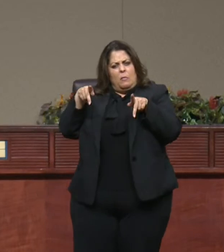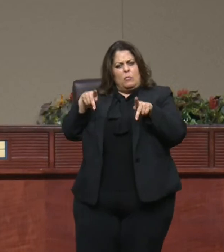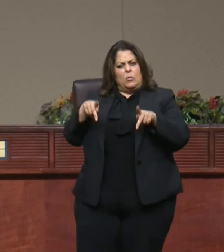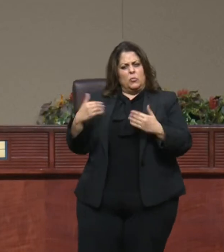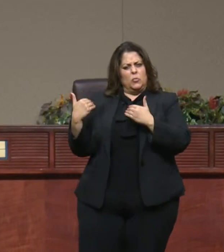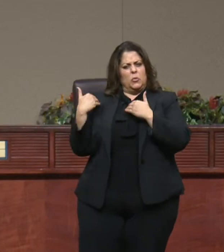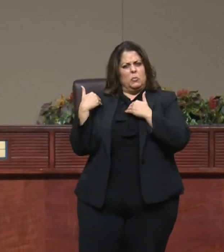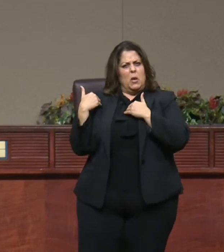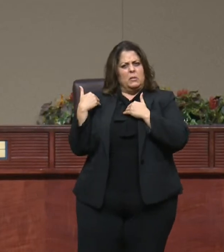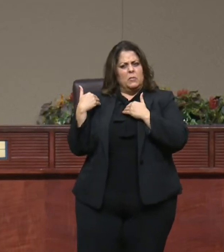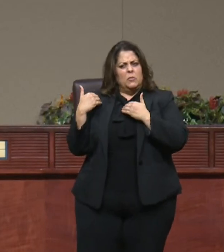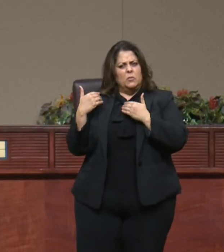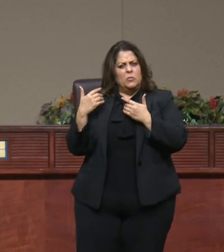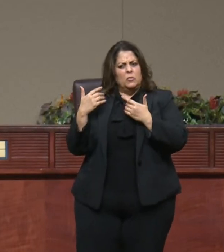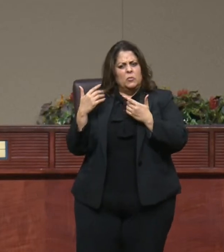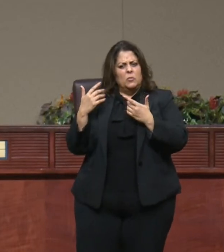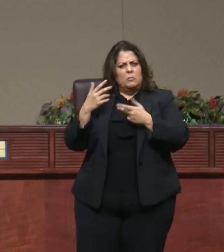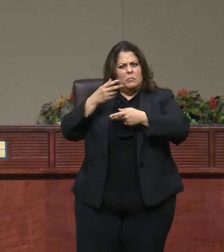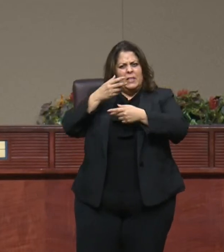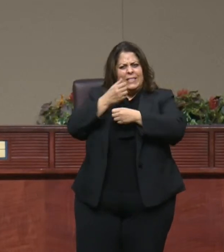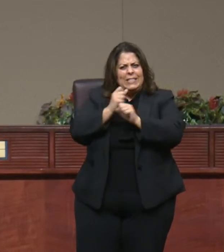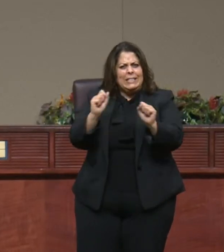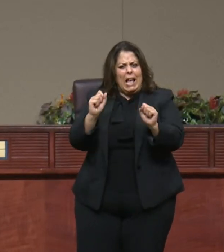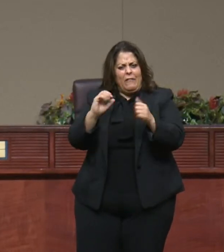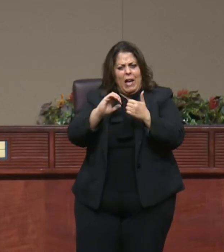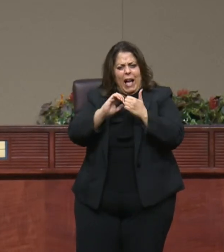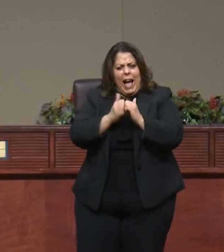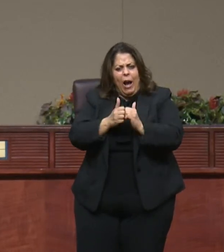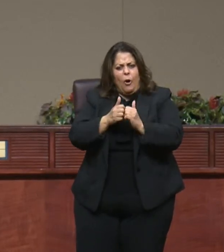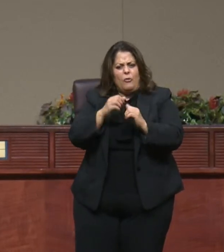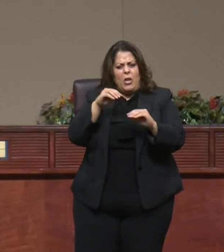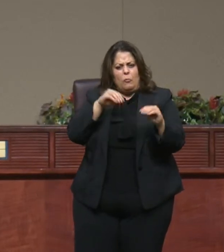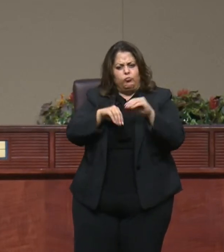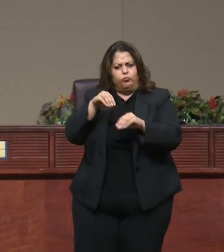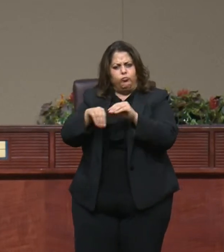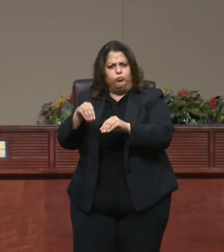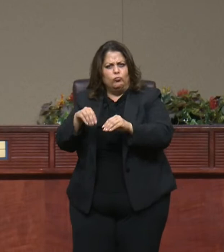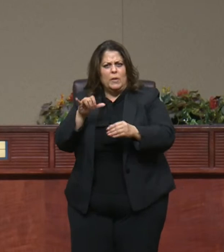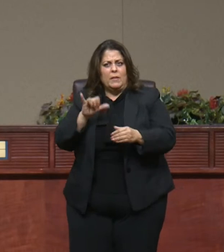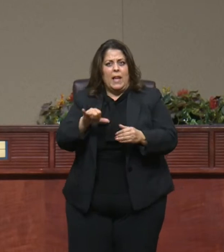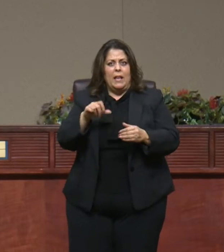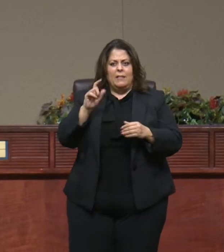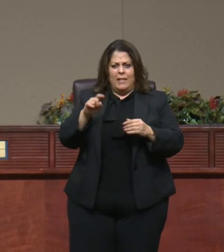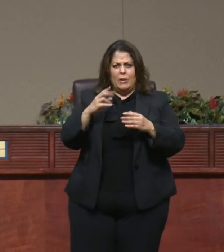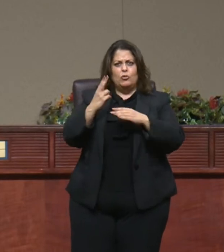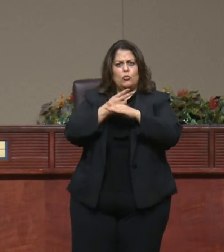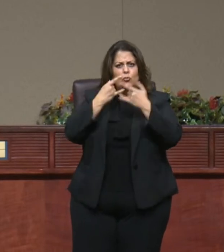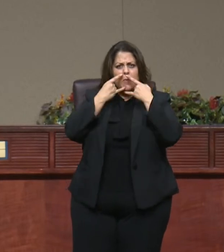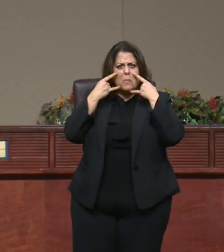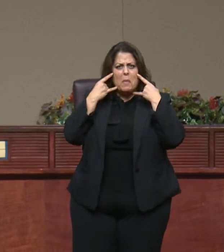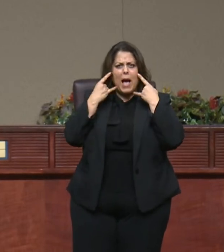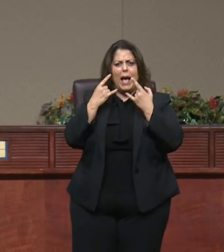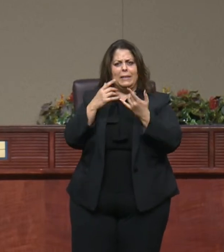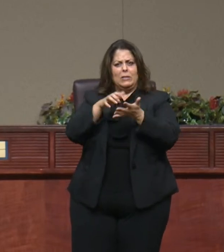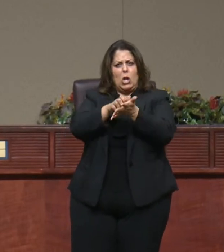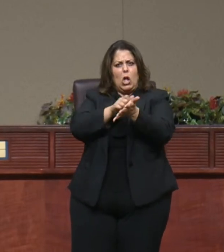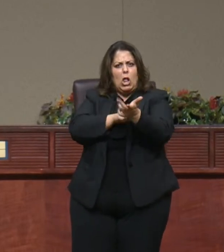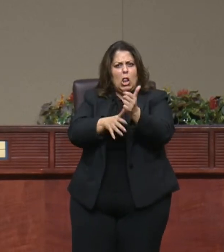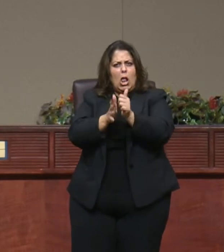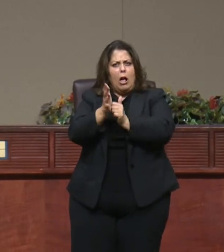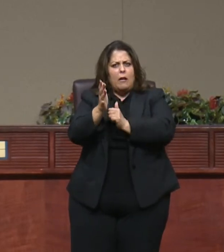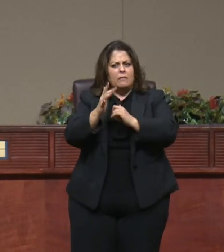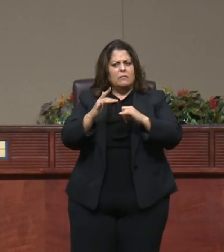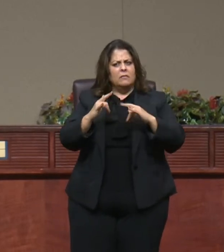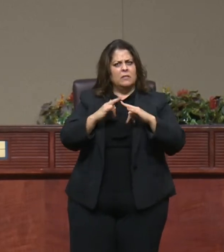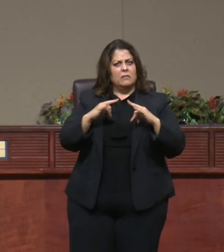very safe in how they prepare those packets. They should be wearing a mask, wearing gloves, etc. And